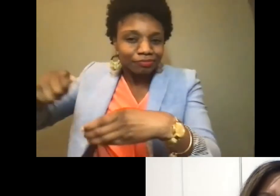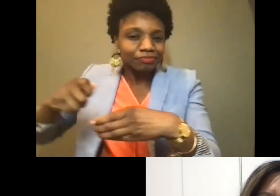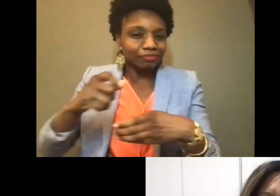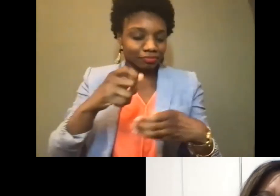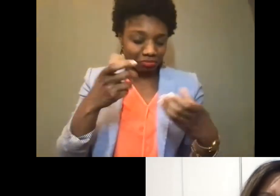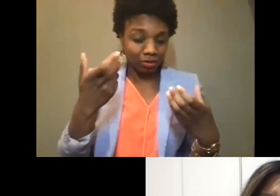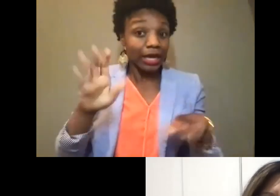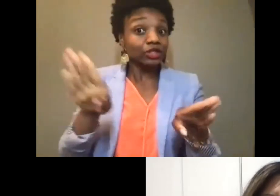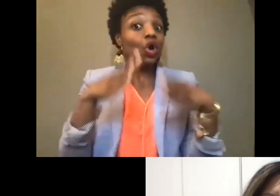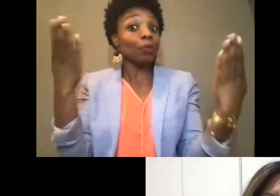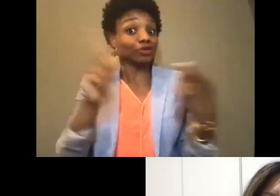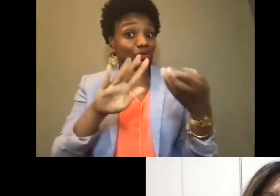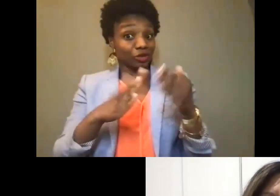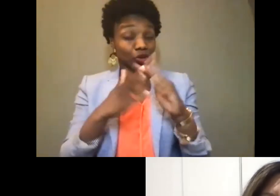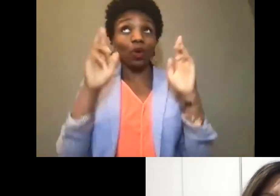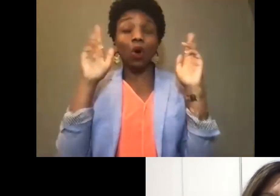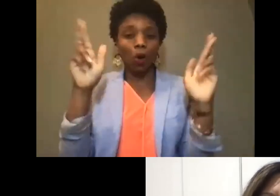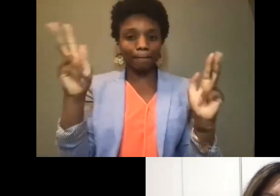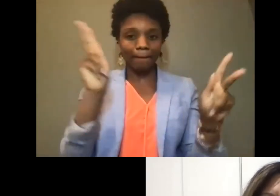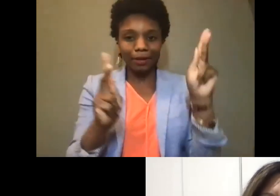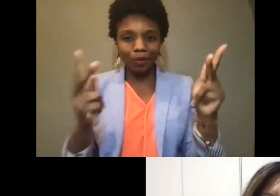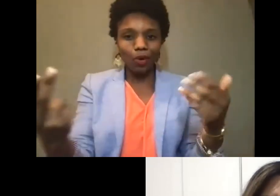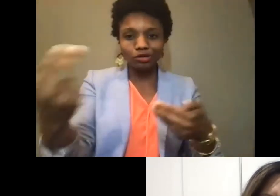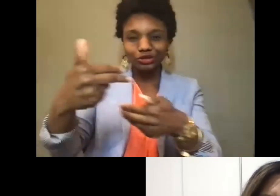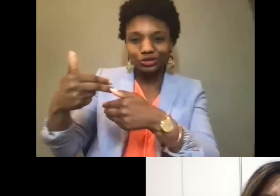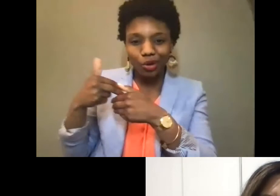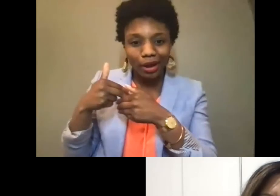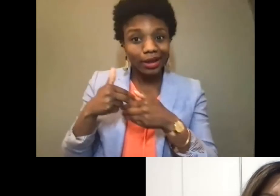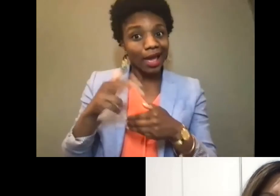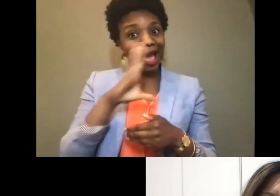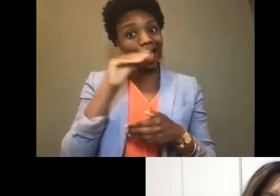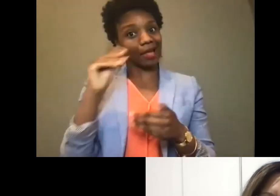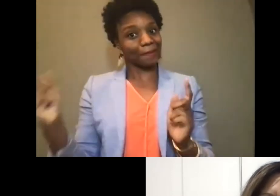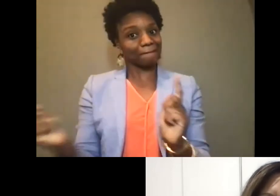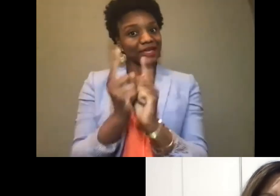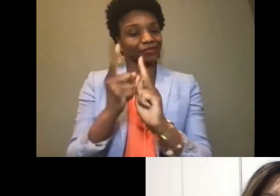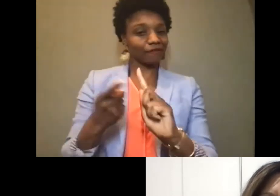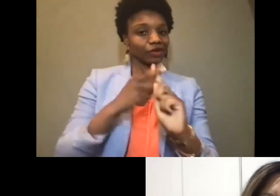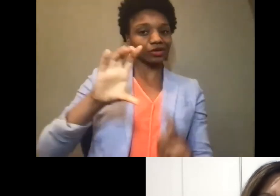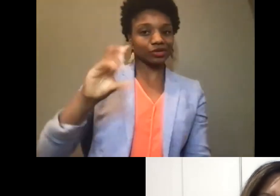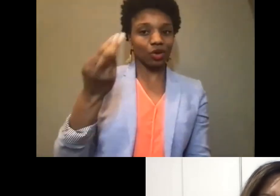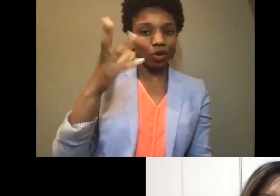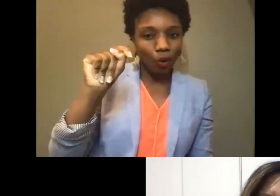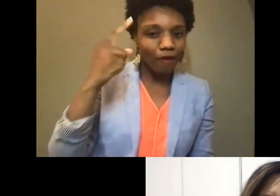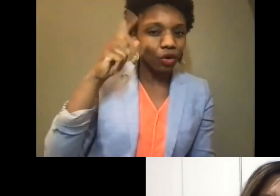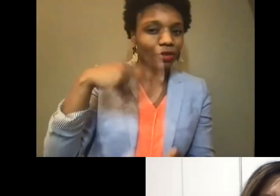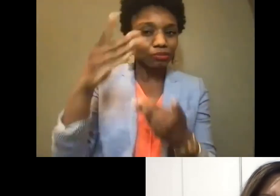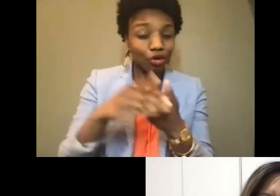hope folks will come out and meet the first cohort for this program and welcome them to Rhode Island. We